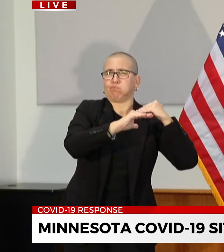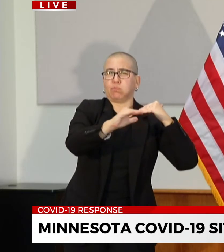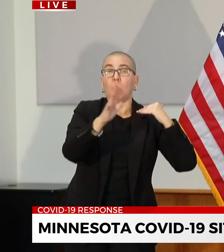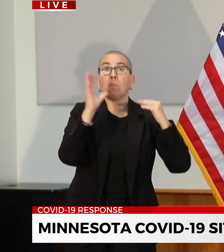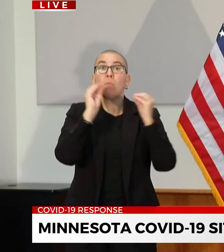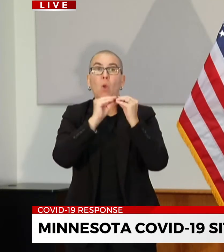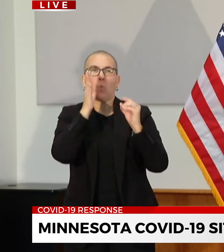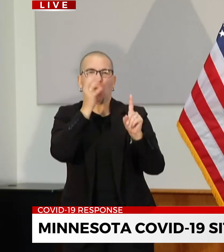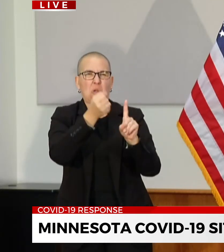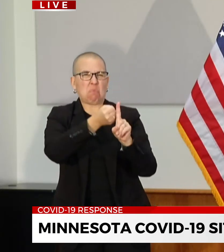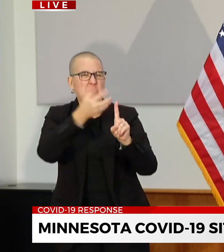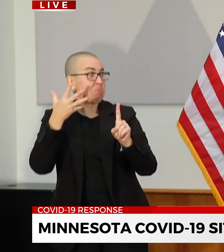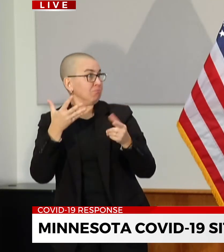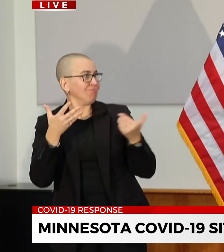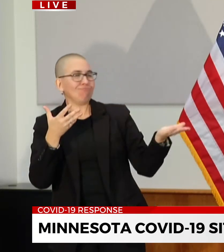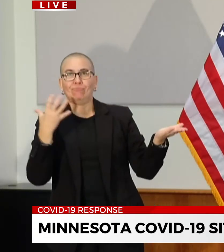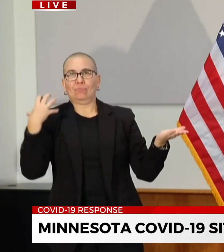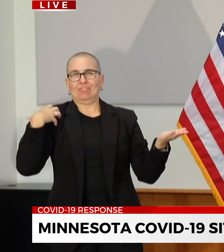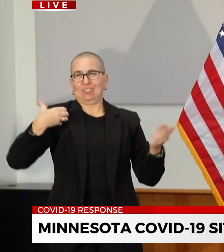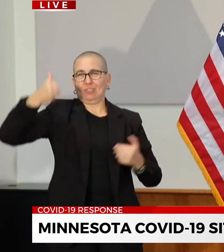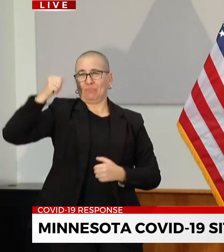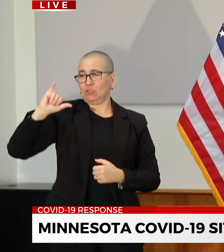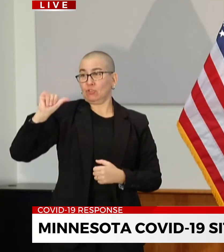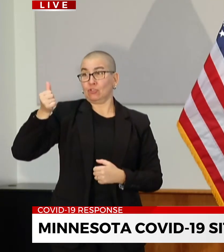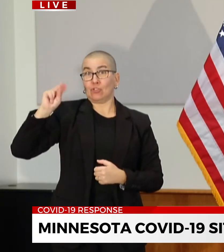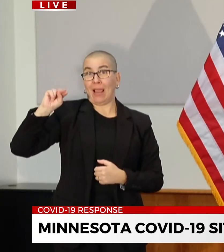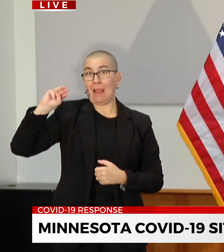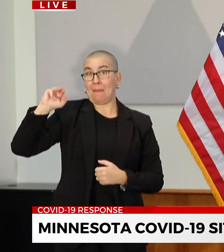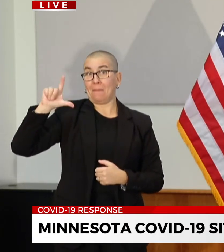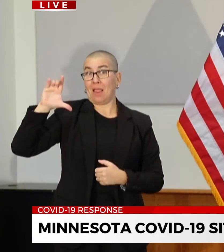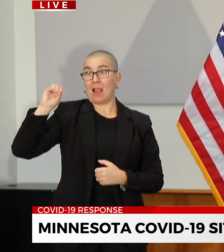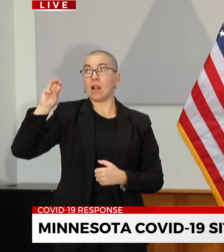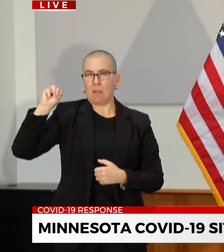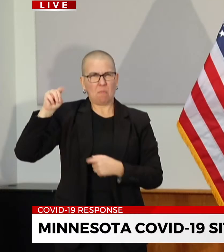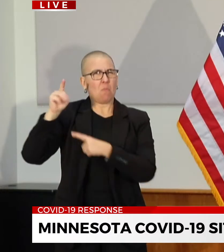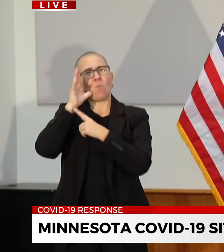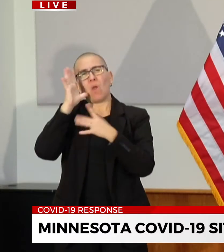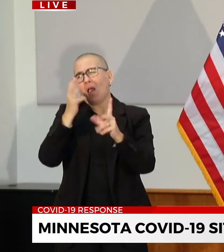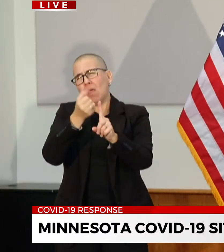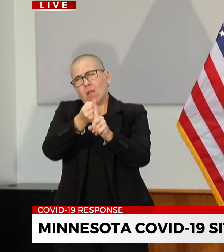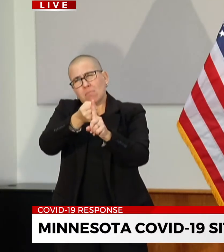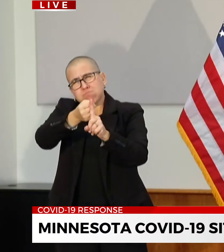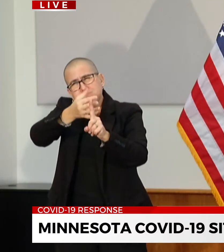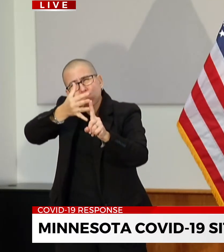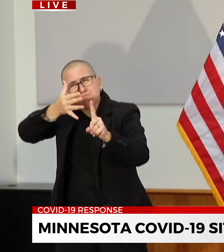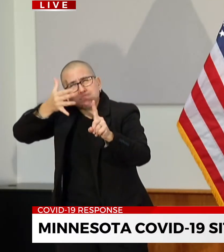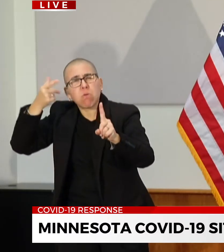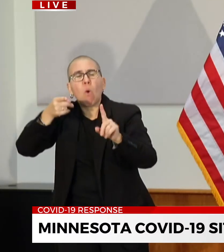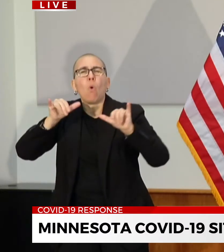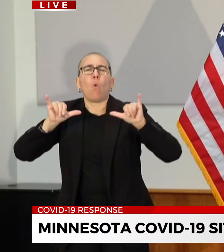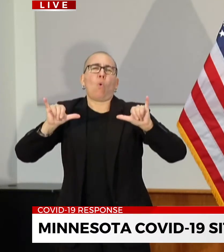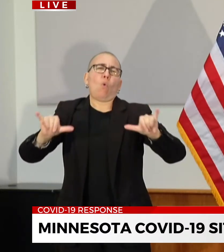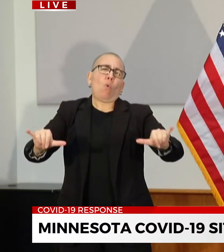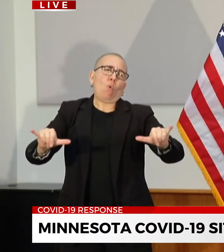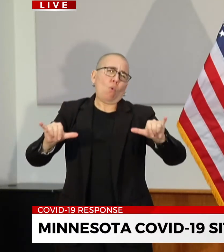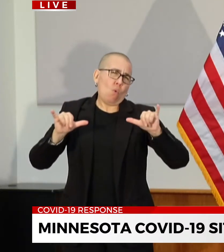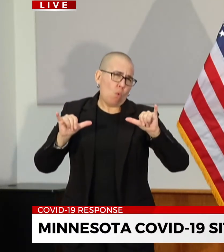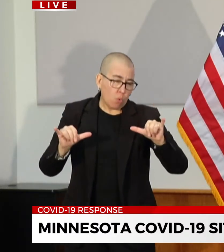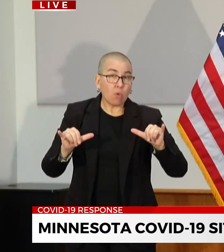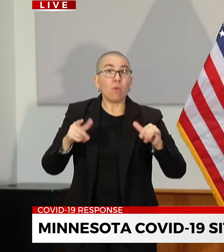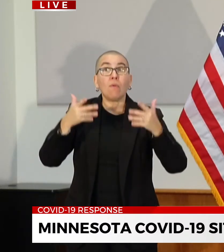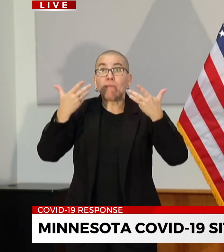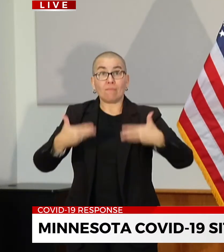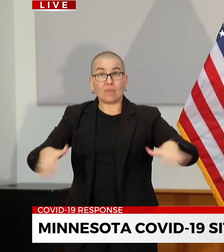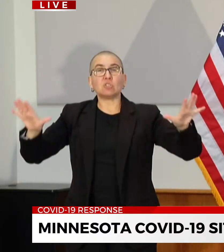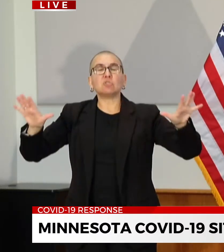Commissioner Malcolm. We'll answer some questions after that. To get into the deep dive on this, I would like to say this again, and I've often said this: